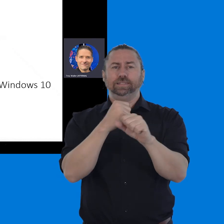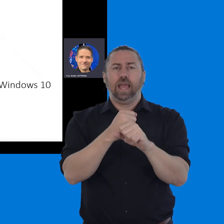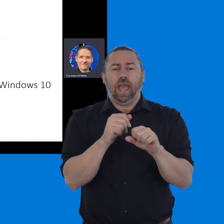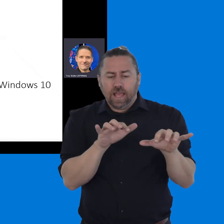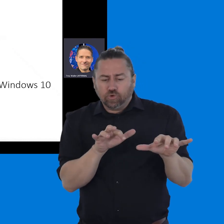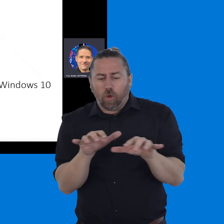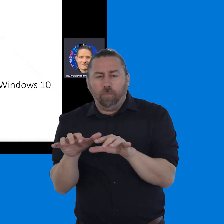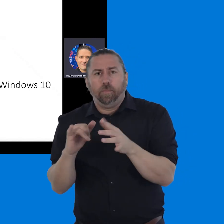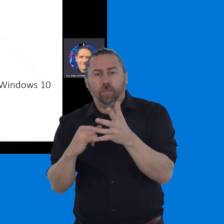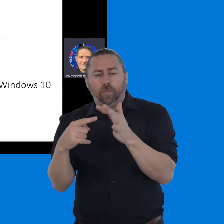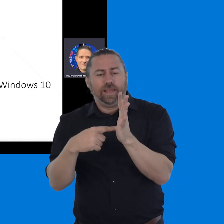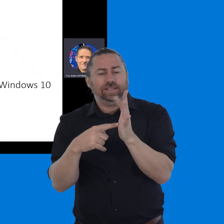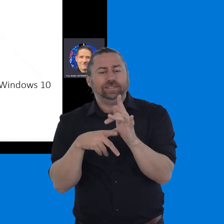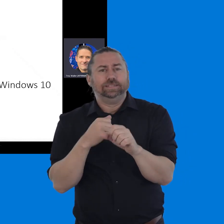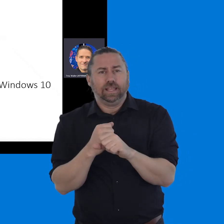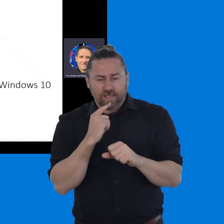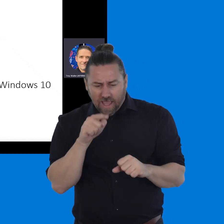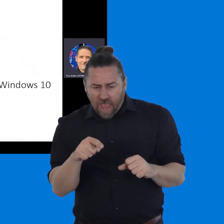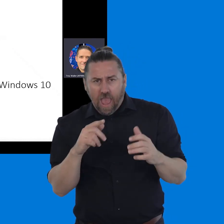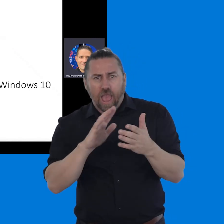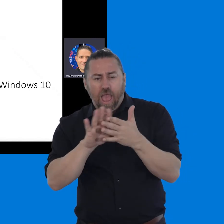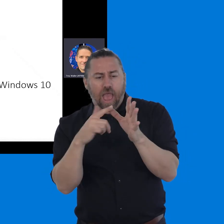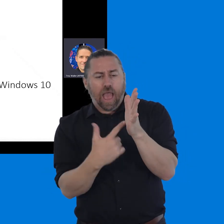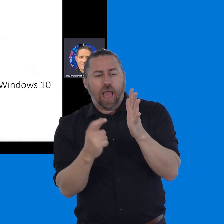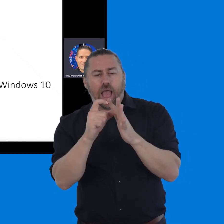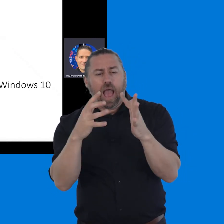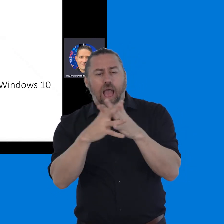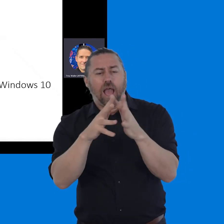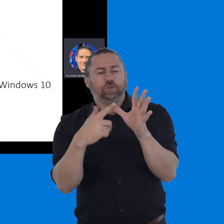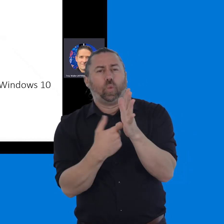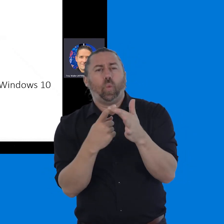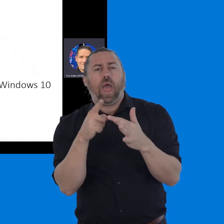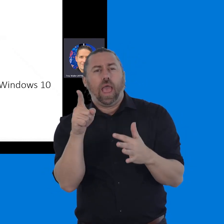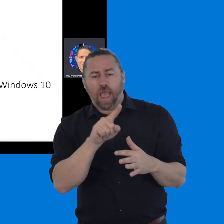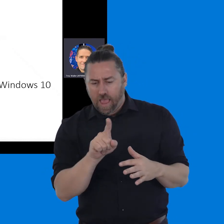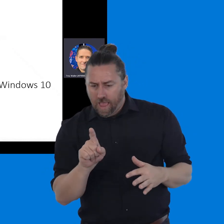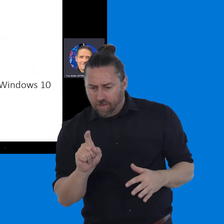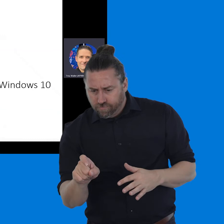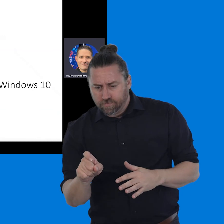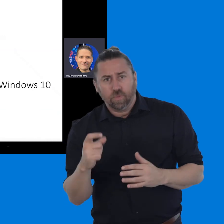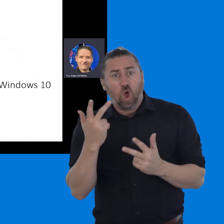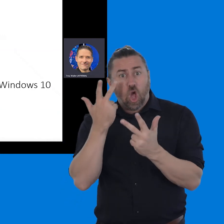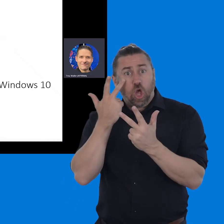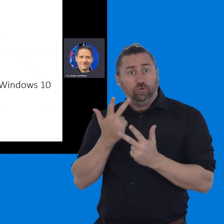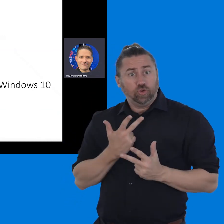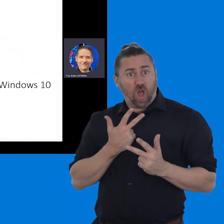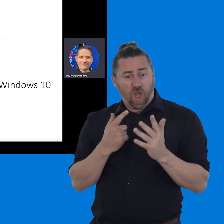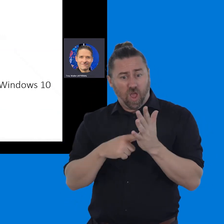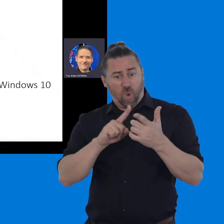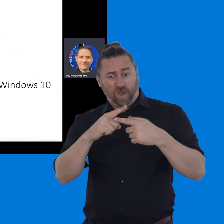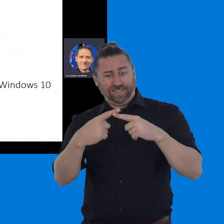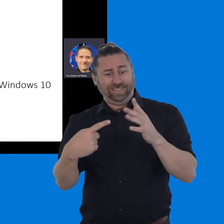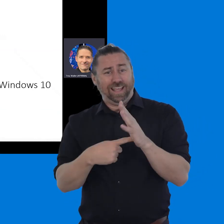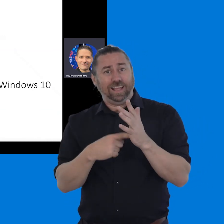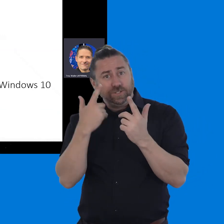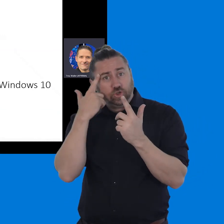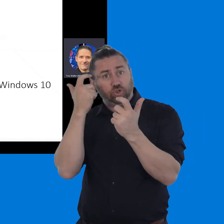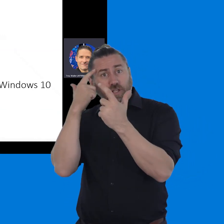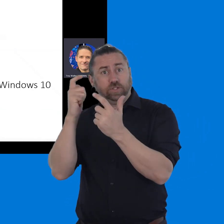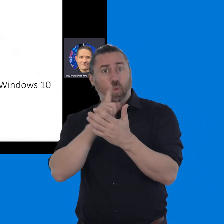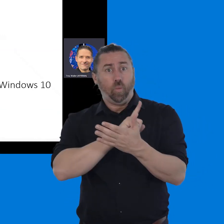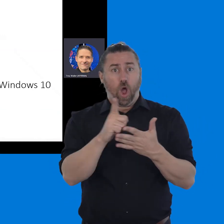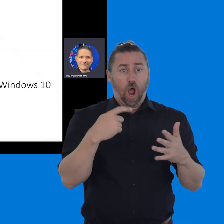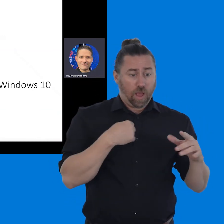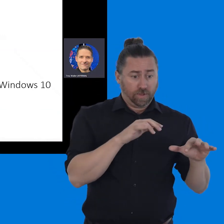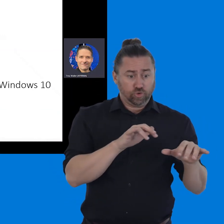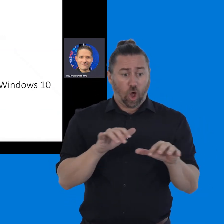keyboard settings and into your typing settings. You scroll down here to hardware keyboard and just click here, show text suggestions